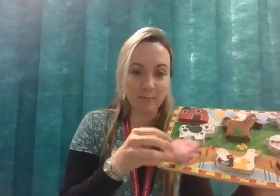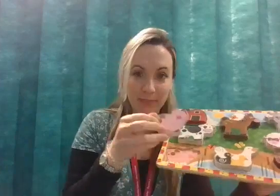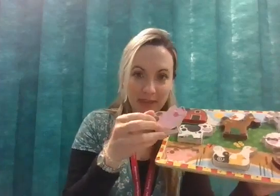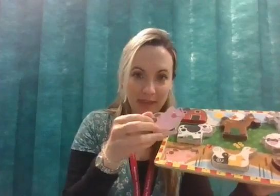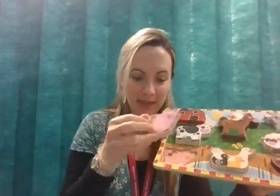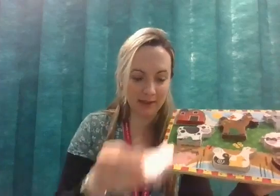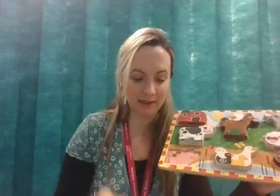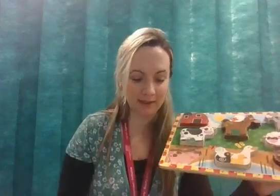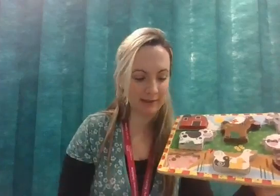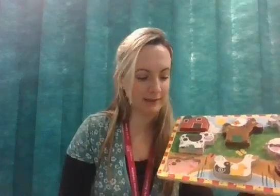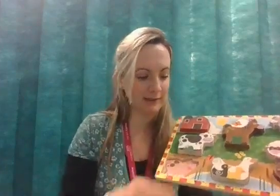Pig.